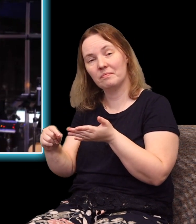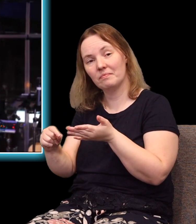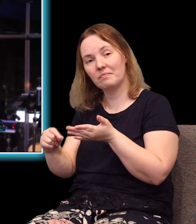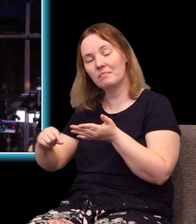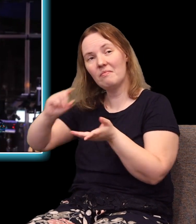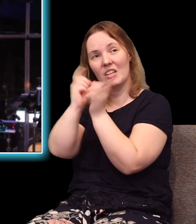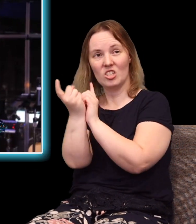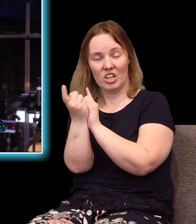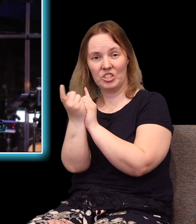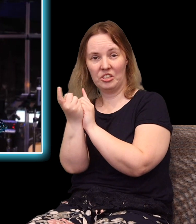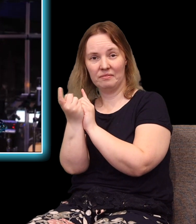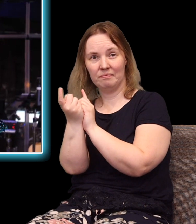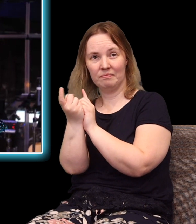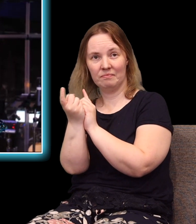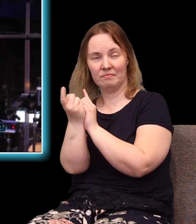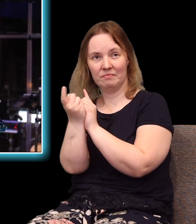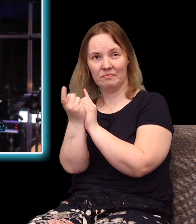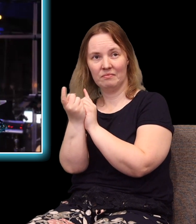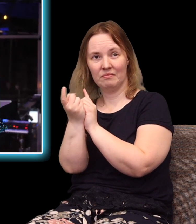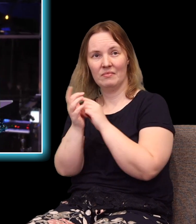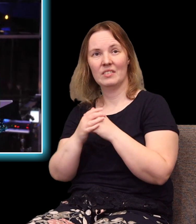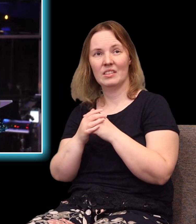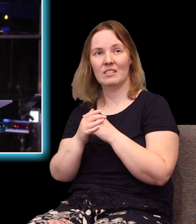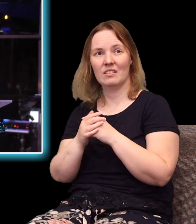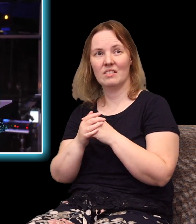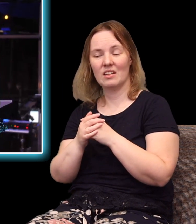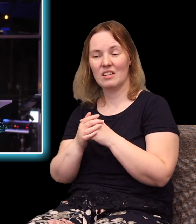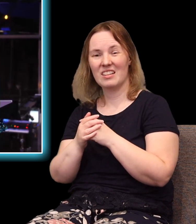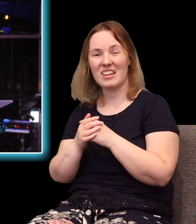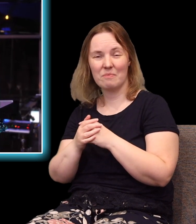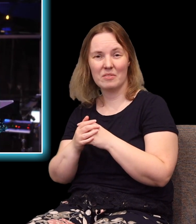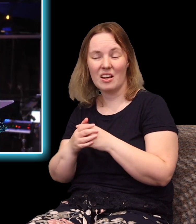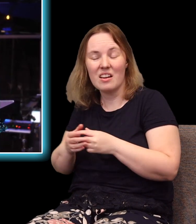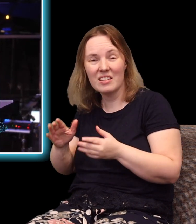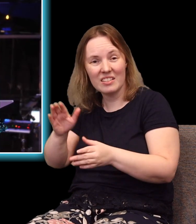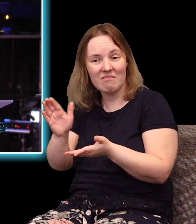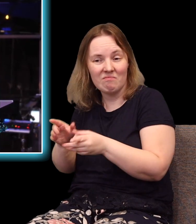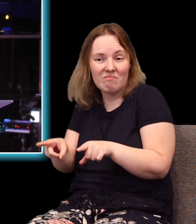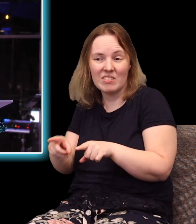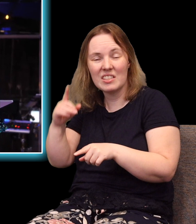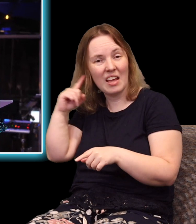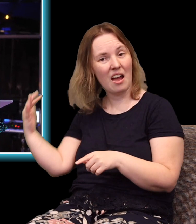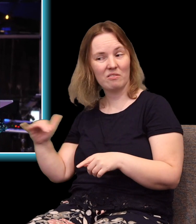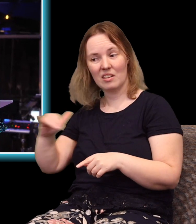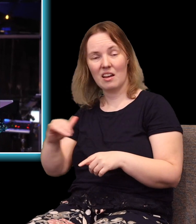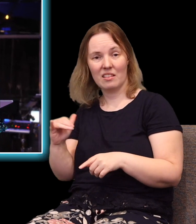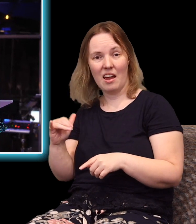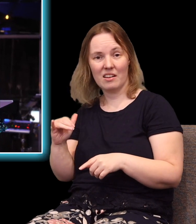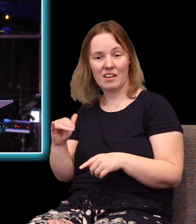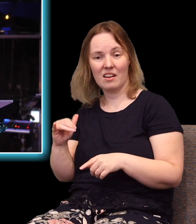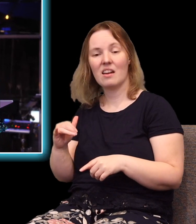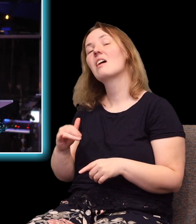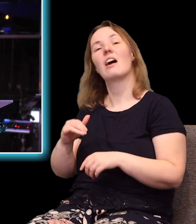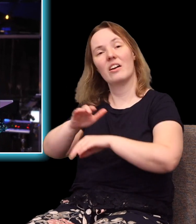metamorpho. You can hear our English word in that. What comes to your mind? Metamorpho? metamorphosis, right? Metamorphosis,